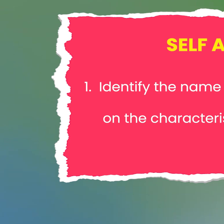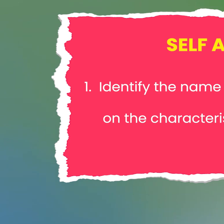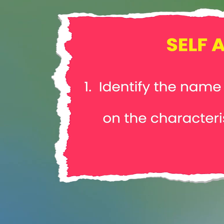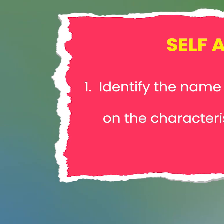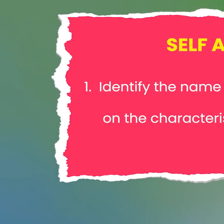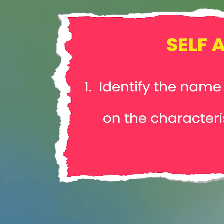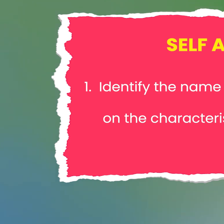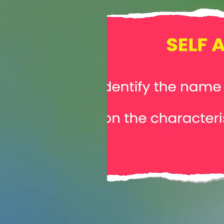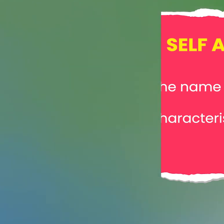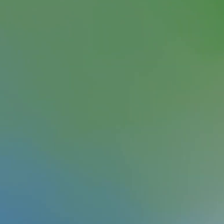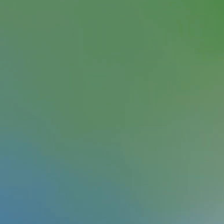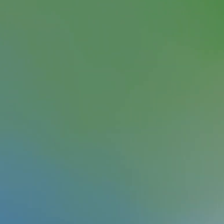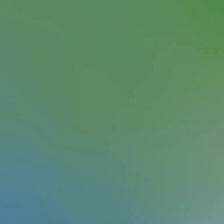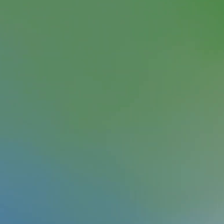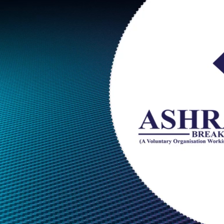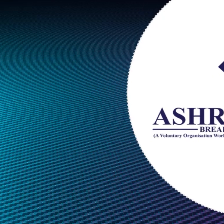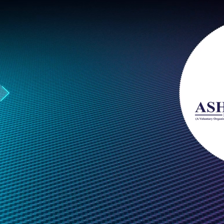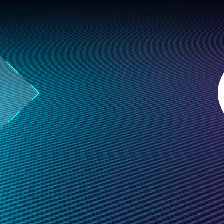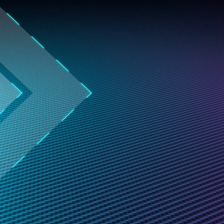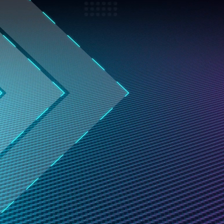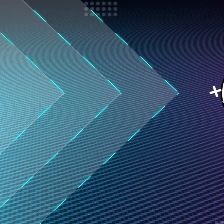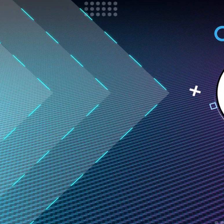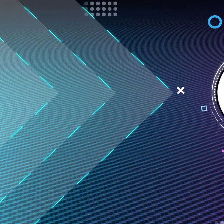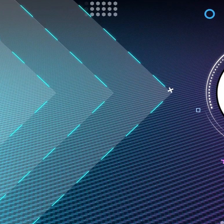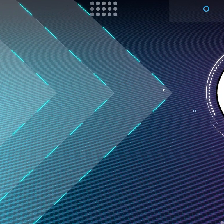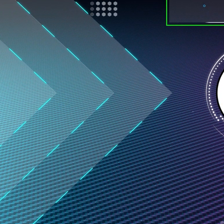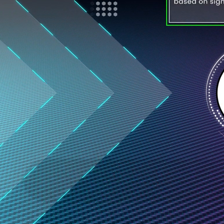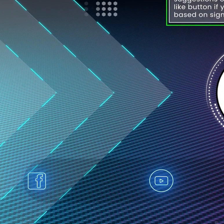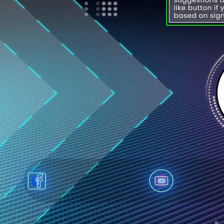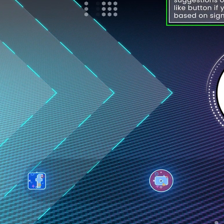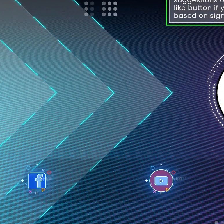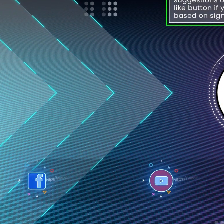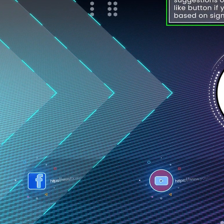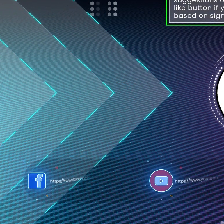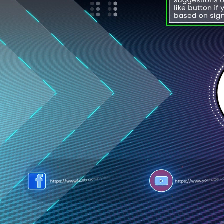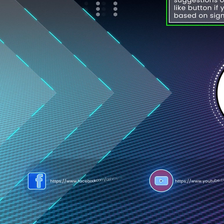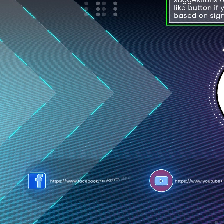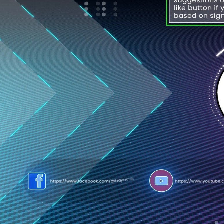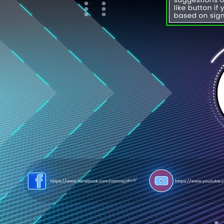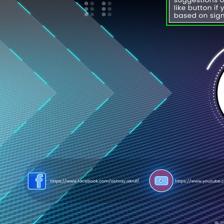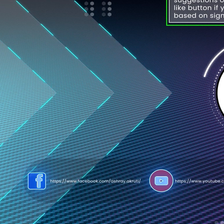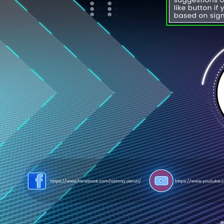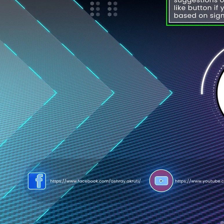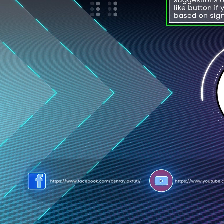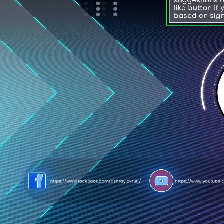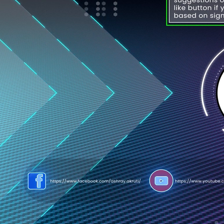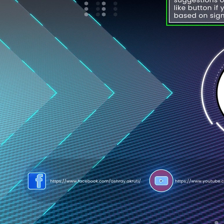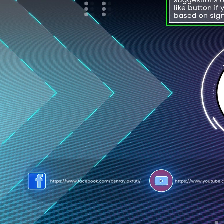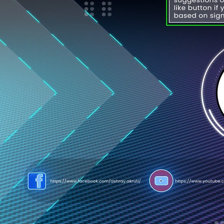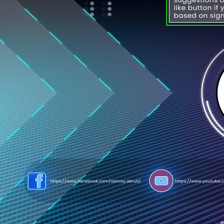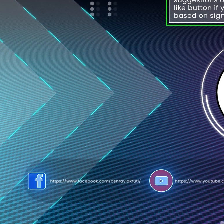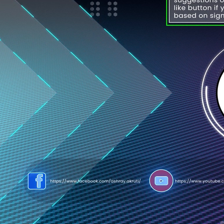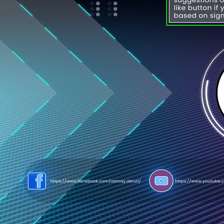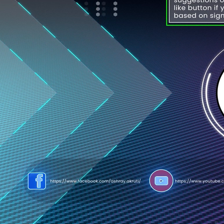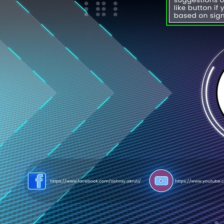that they use for moving around. They have hard calcium carbonate